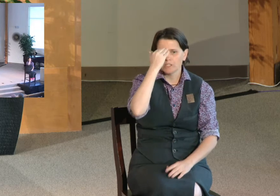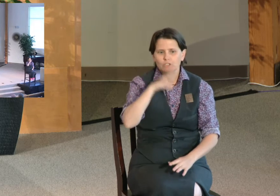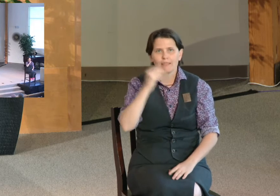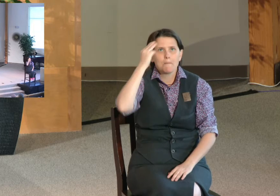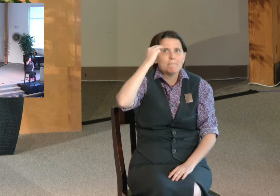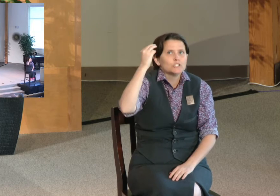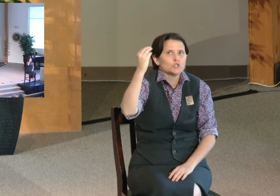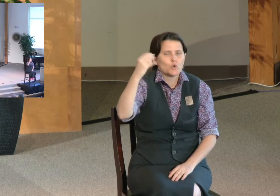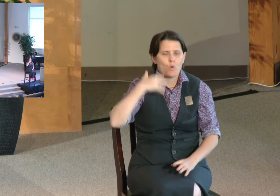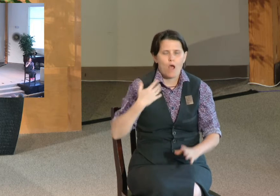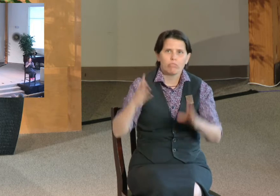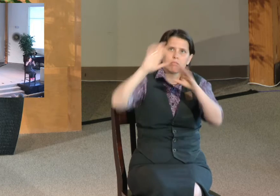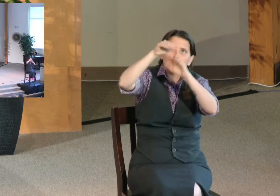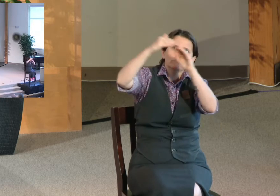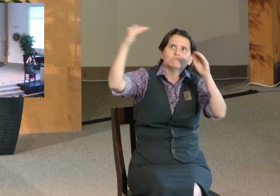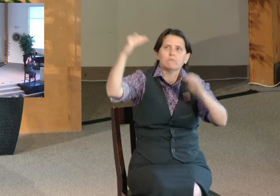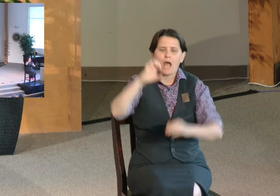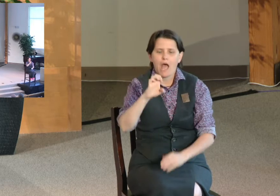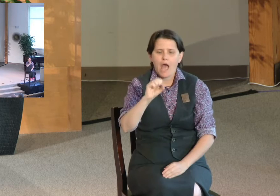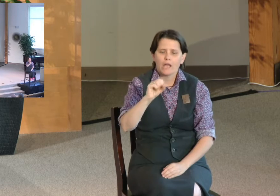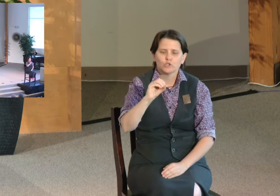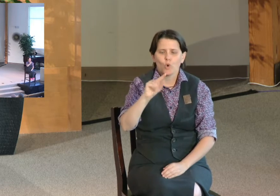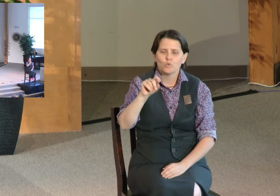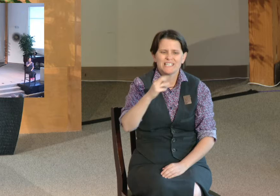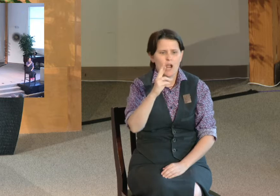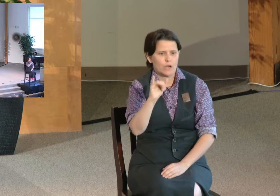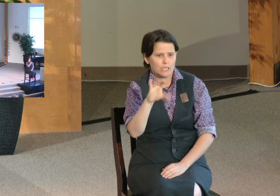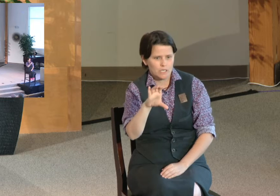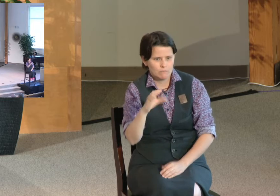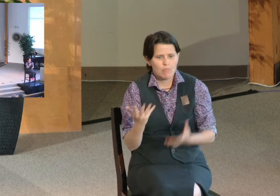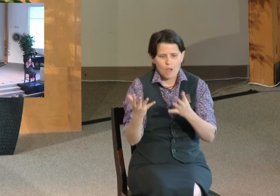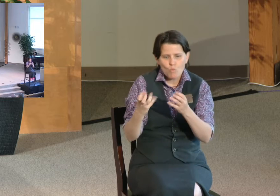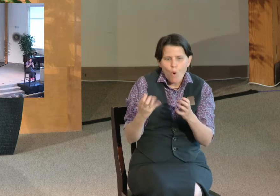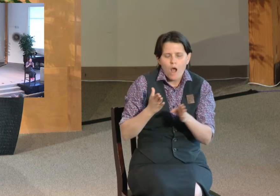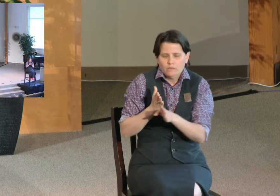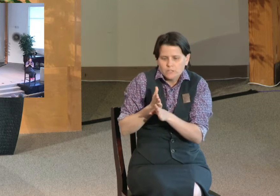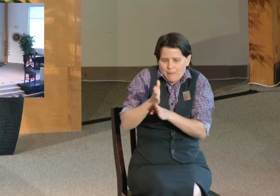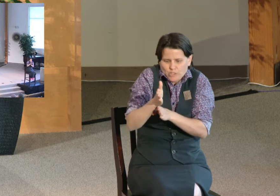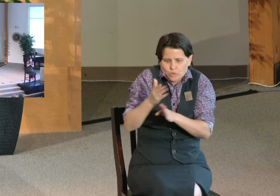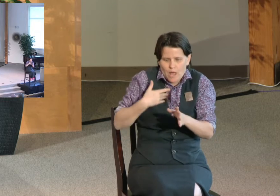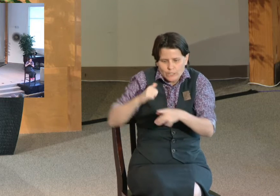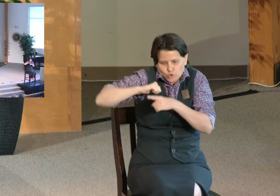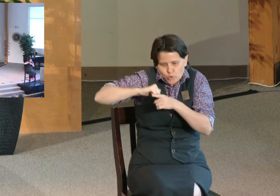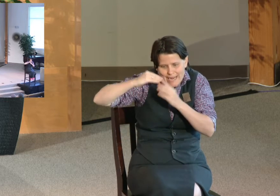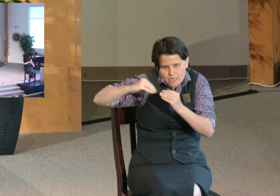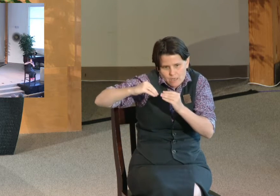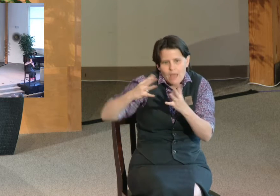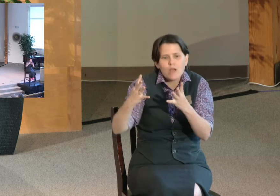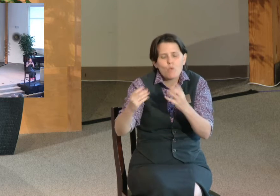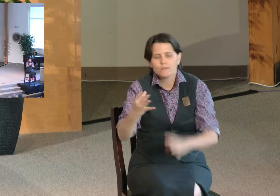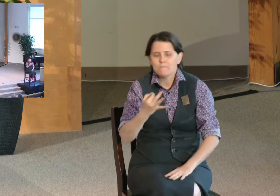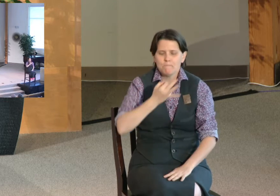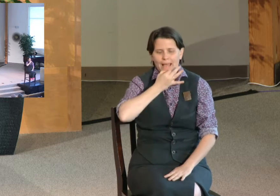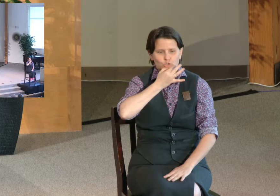specialized training and degrees, and they desire to be the master of their field. You'll find the inventors, the scientists,